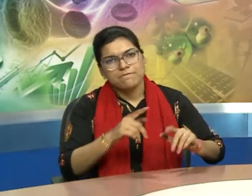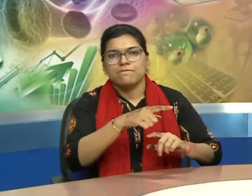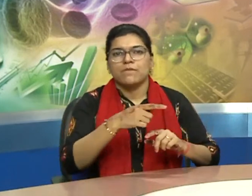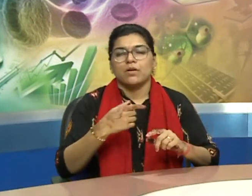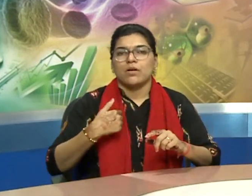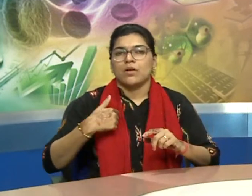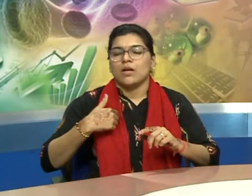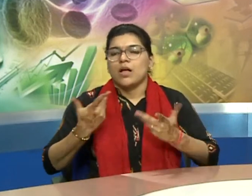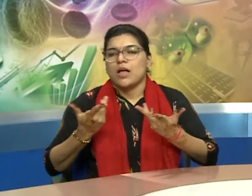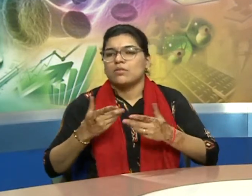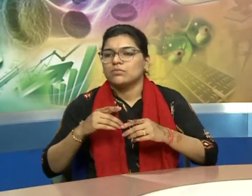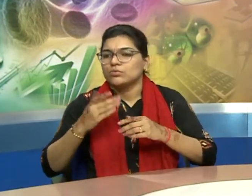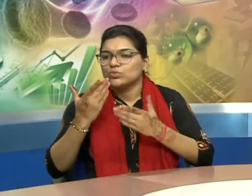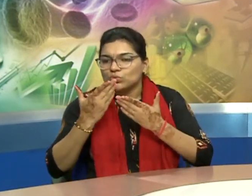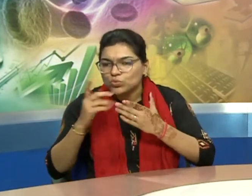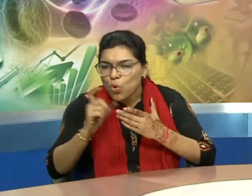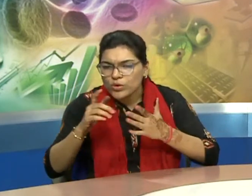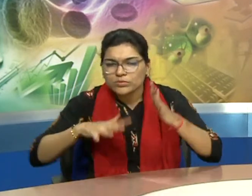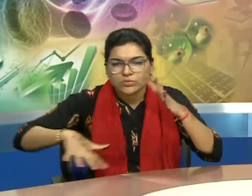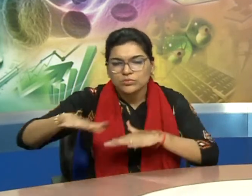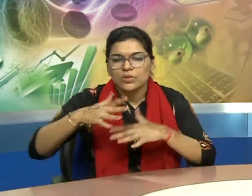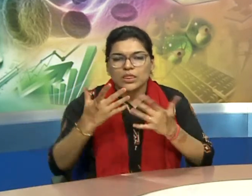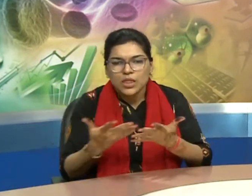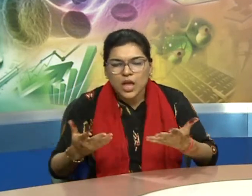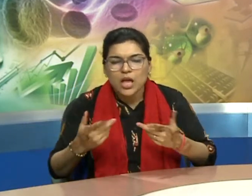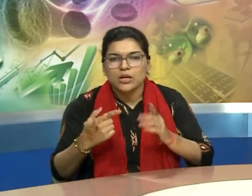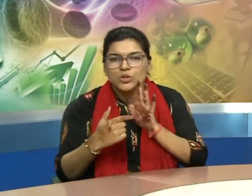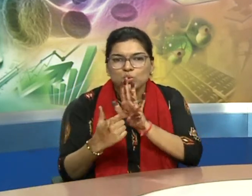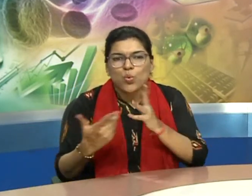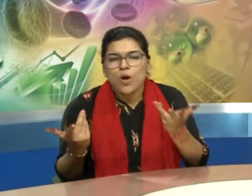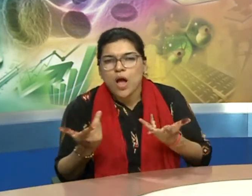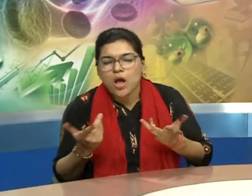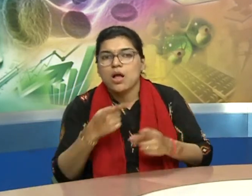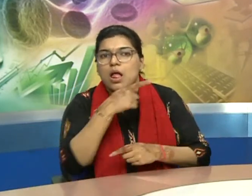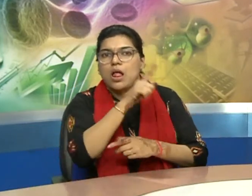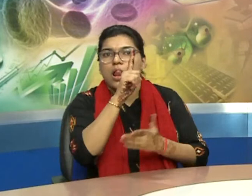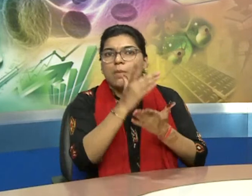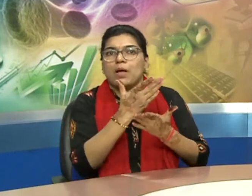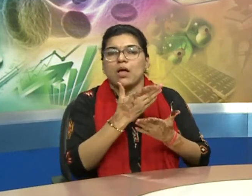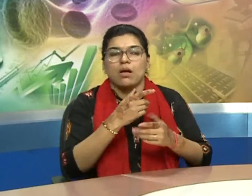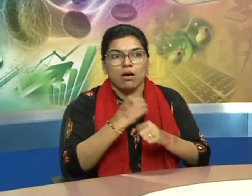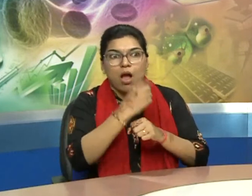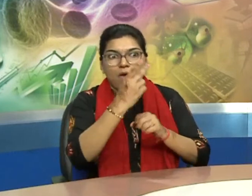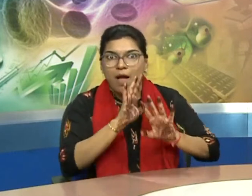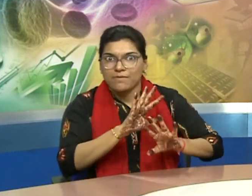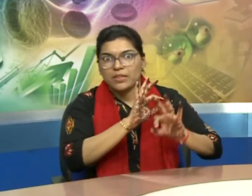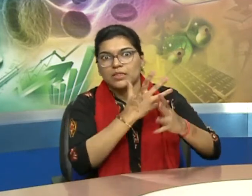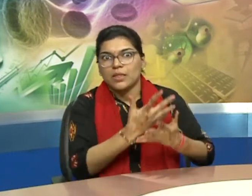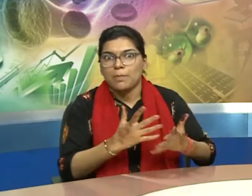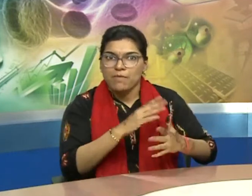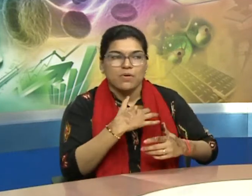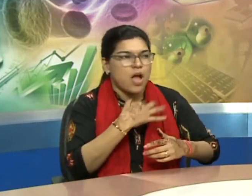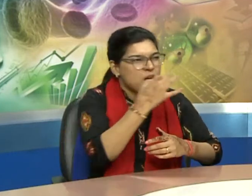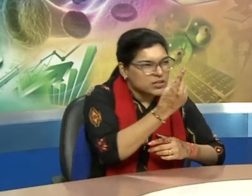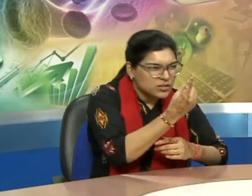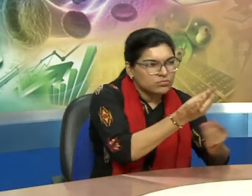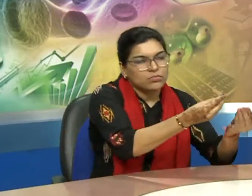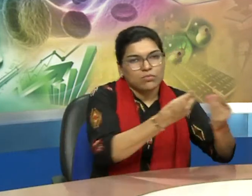is the reprographic services. Like sometimes there are some graphics are required, some